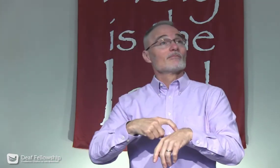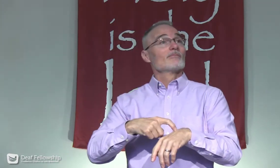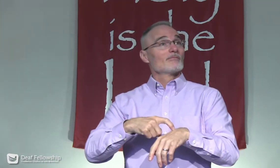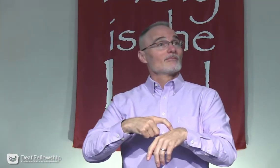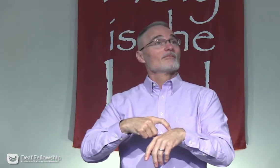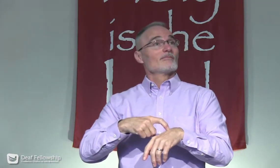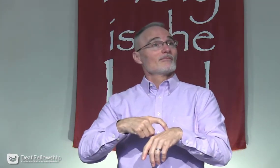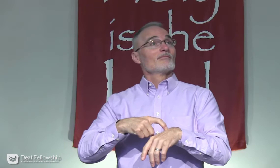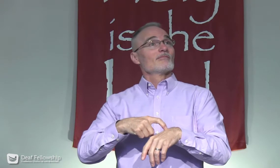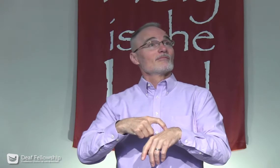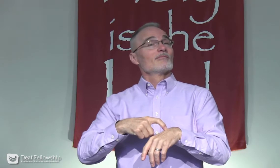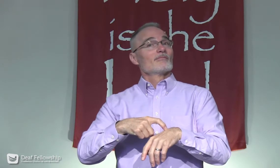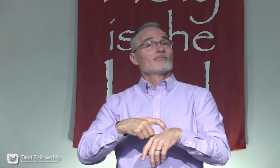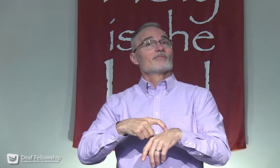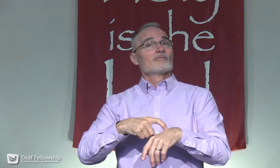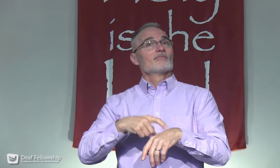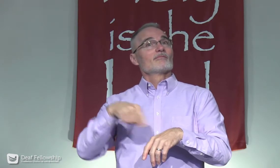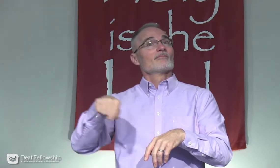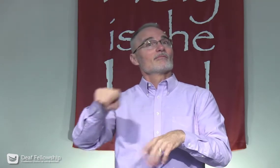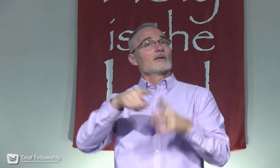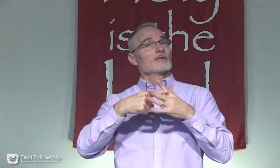Maybe today, for the first time,